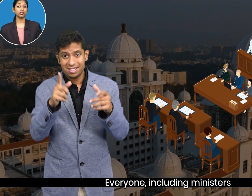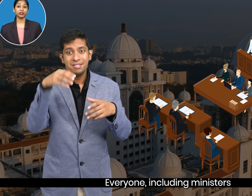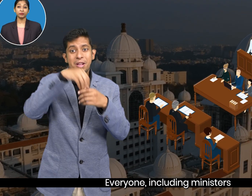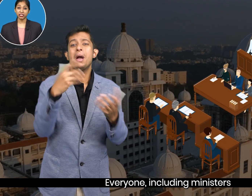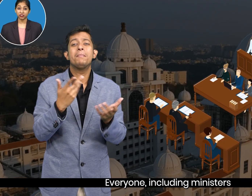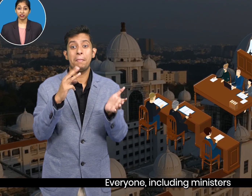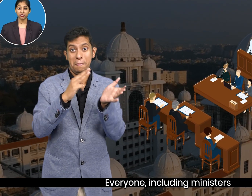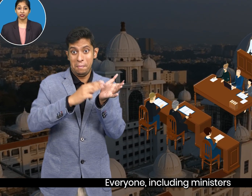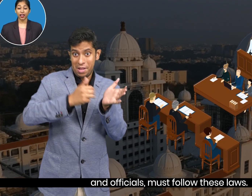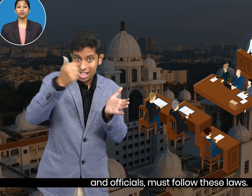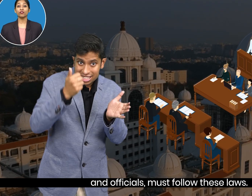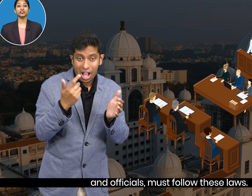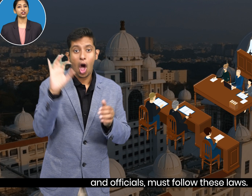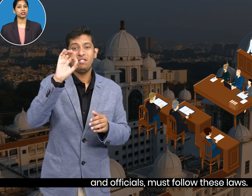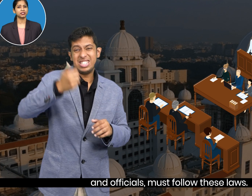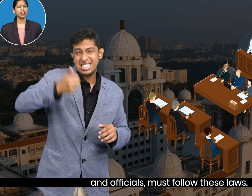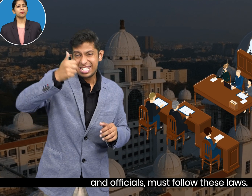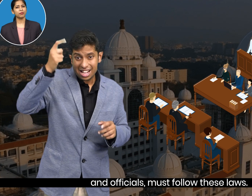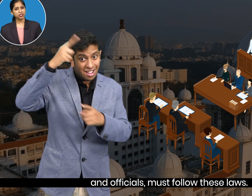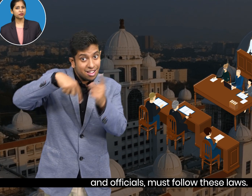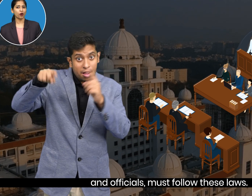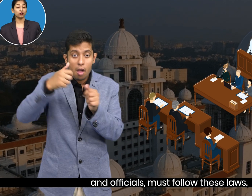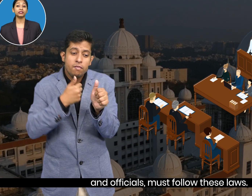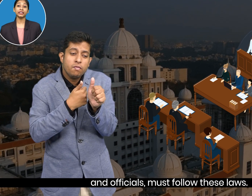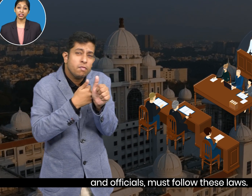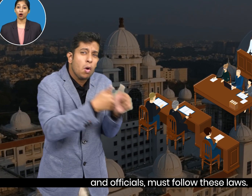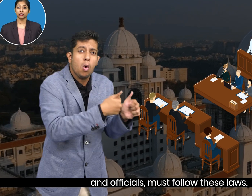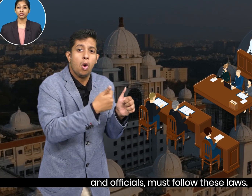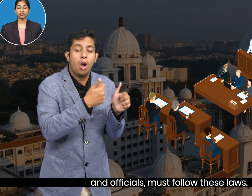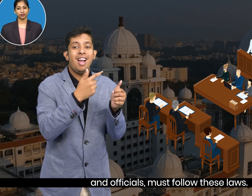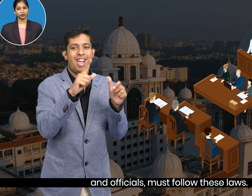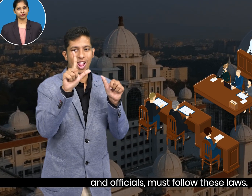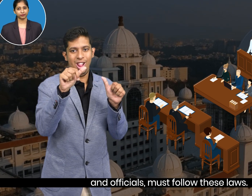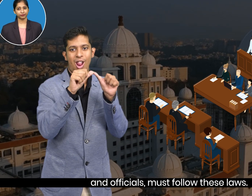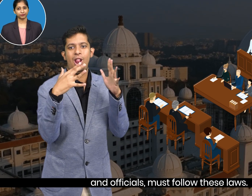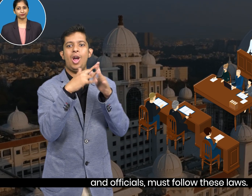Everyone, including ministers and officials, must follow these laws.